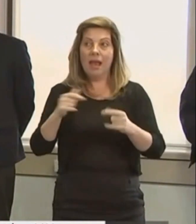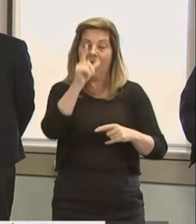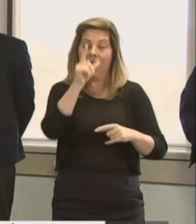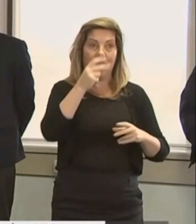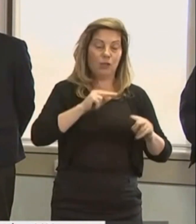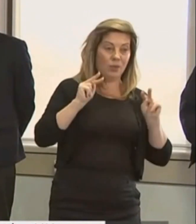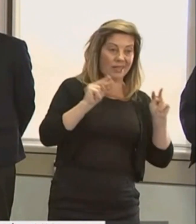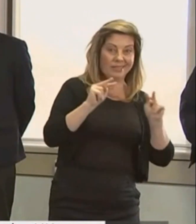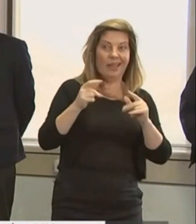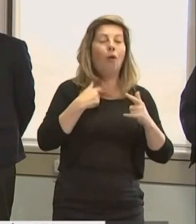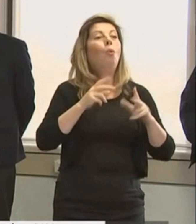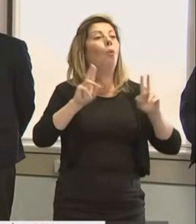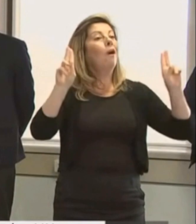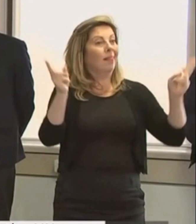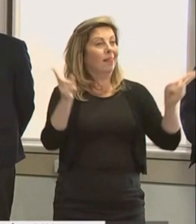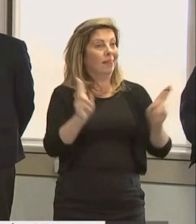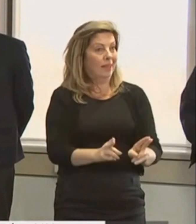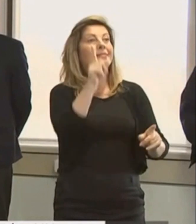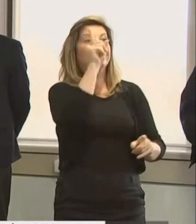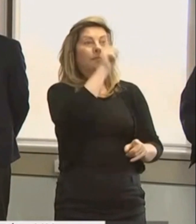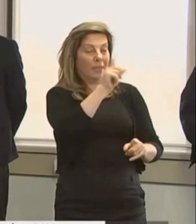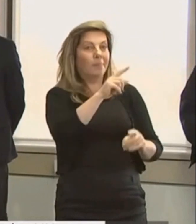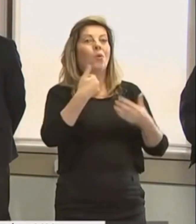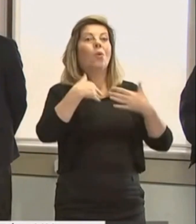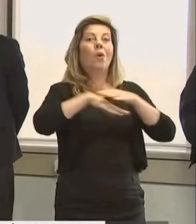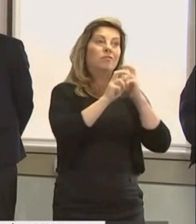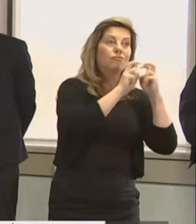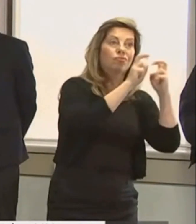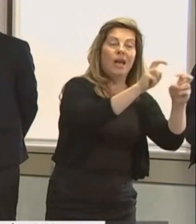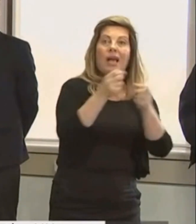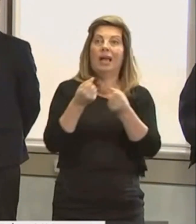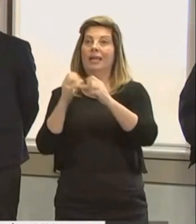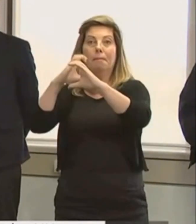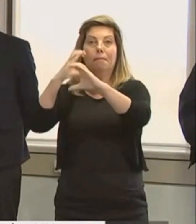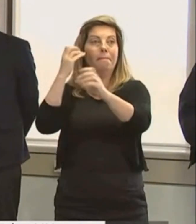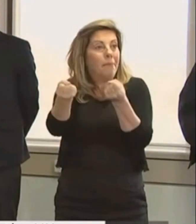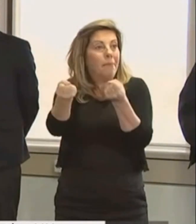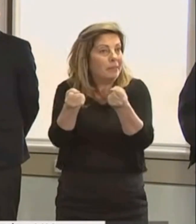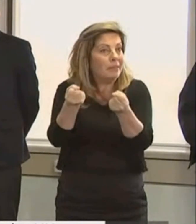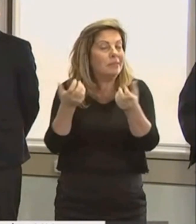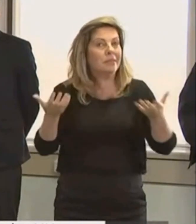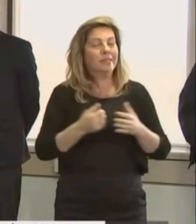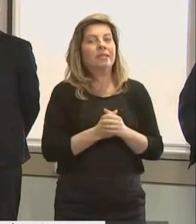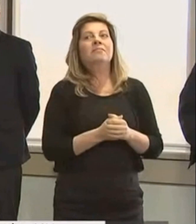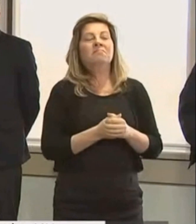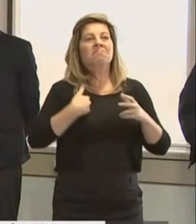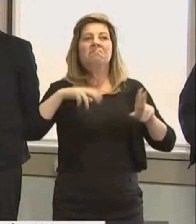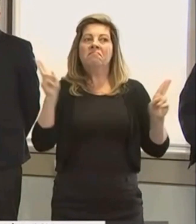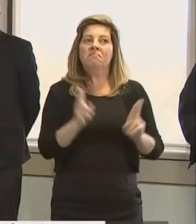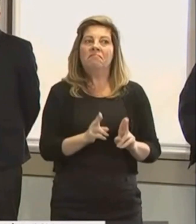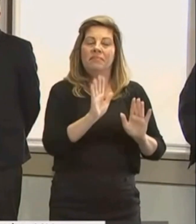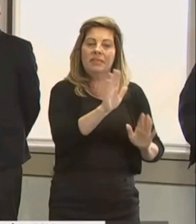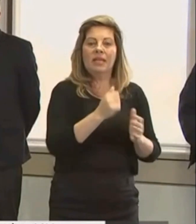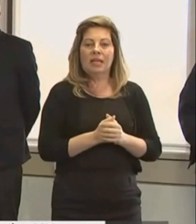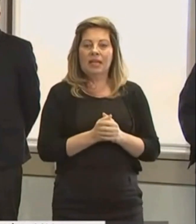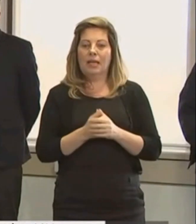transport network and the spread and the community transmission of COVID-19. And for this reason, we implemented a transport plan which over the last